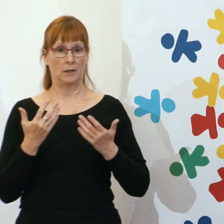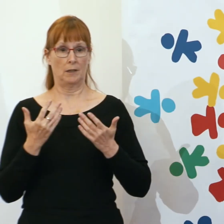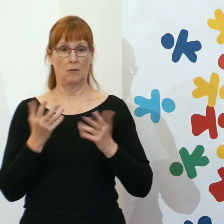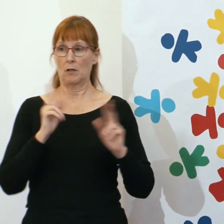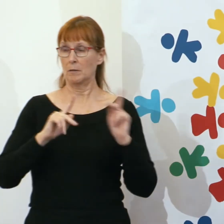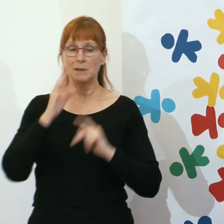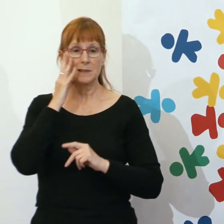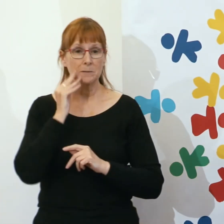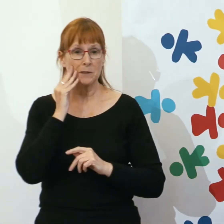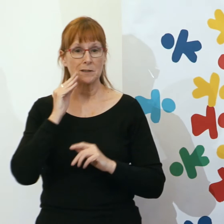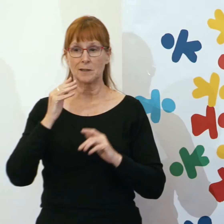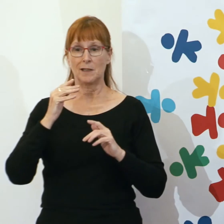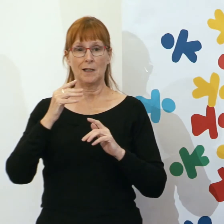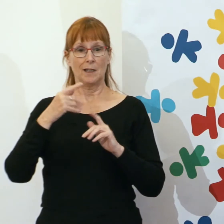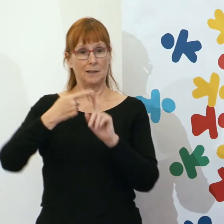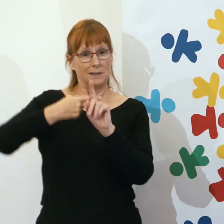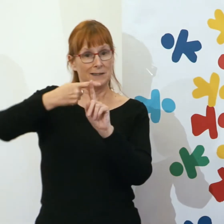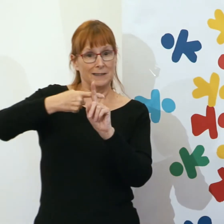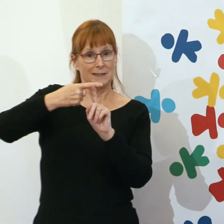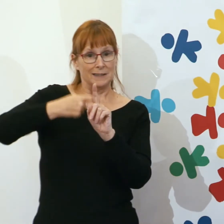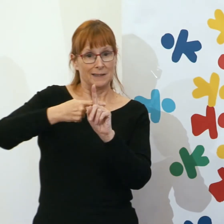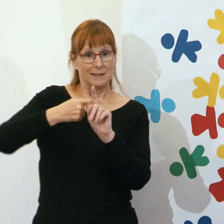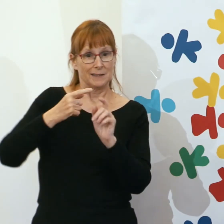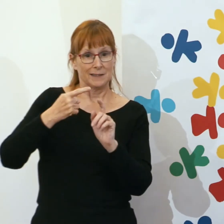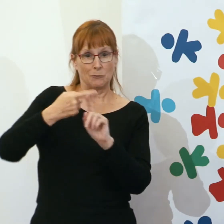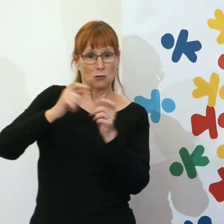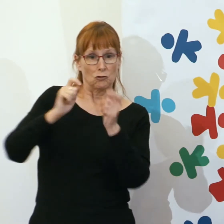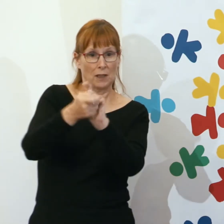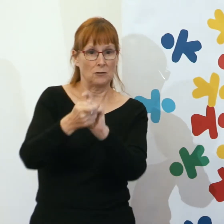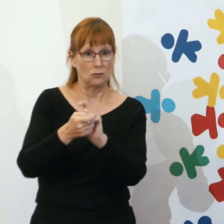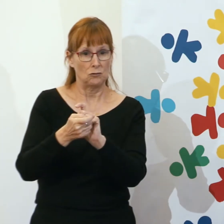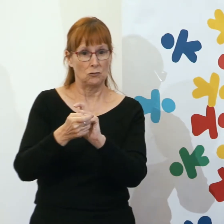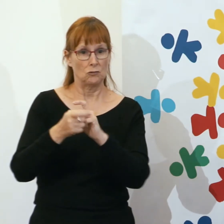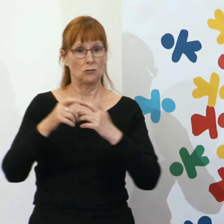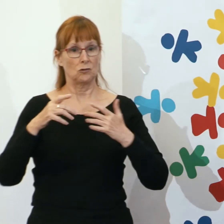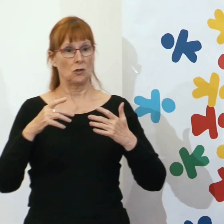change, and adopting sustainable methods of food production,